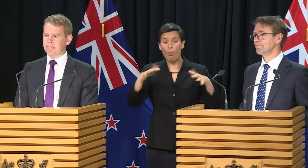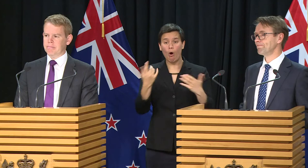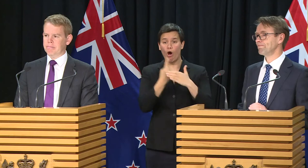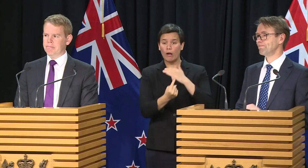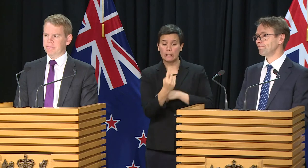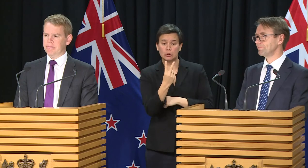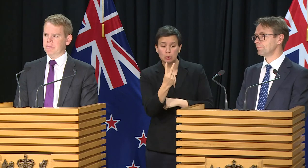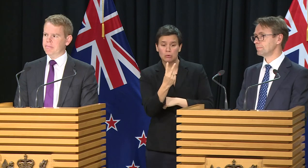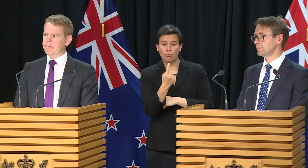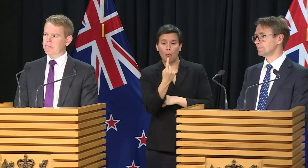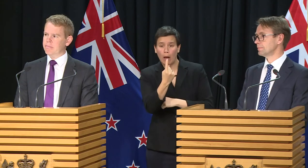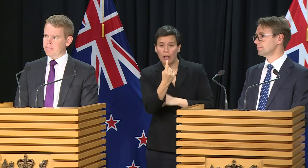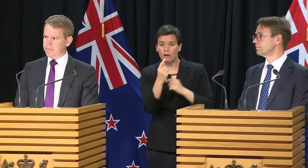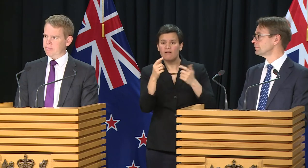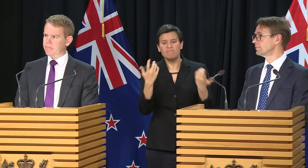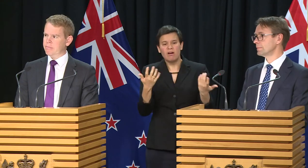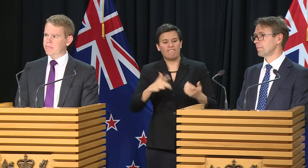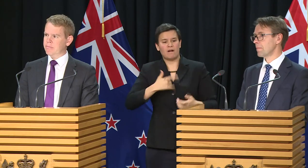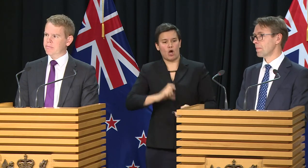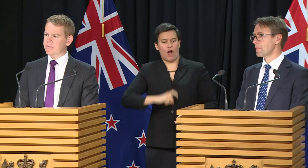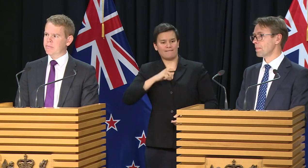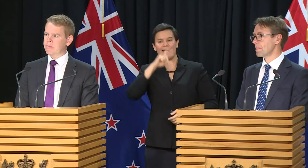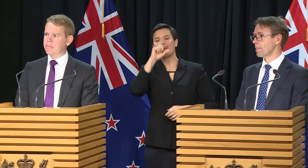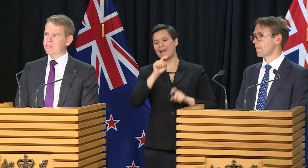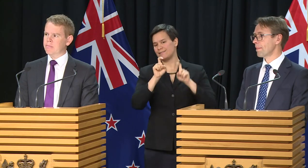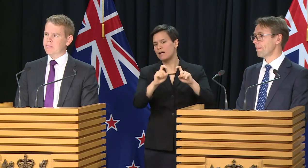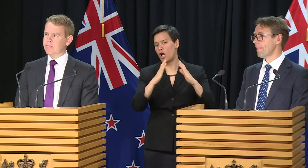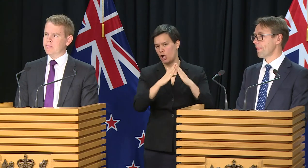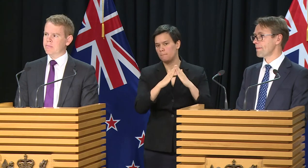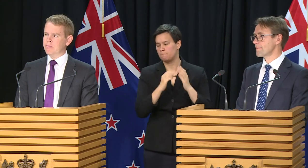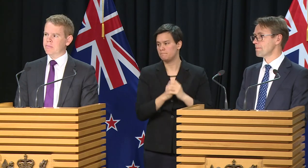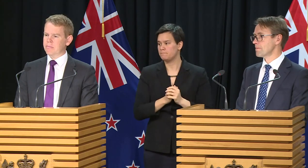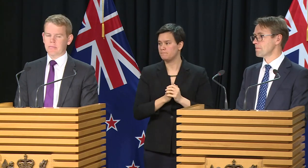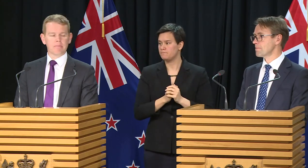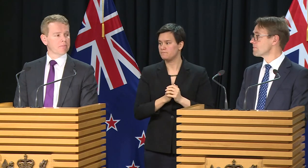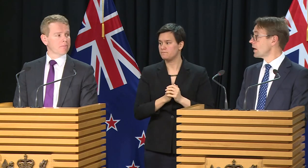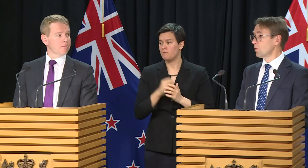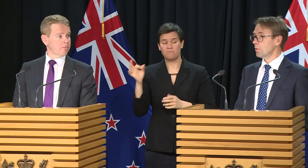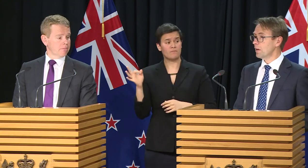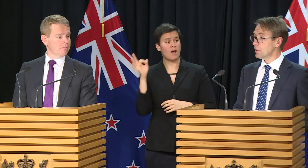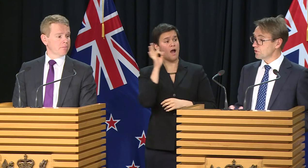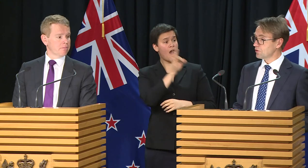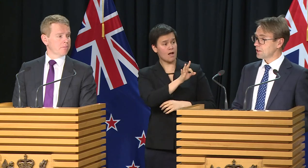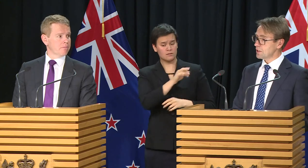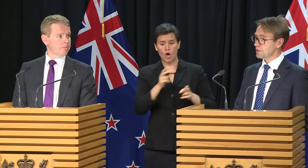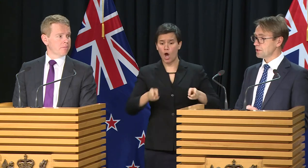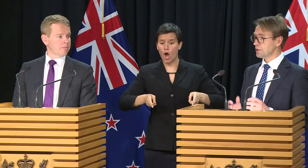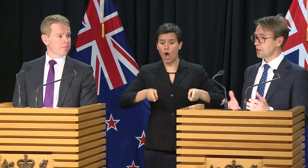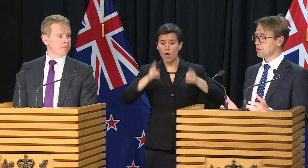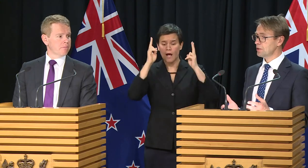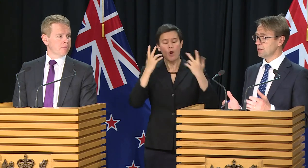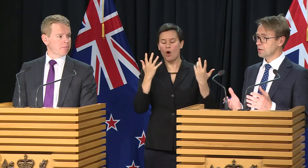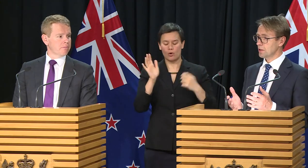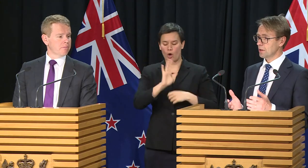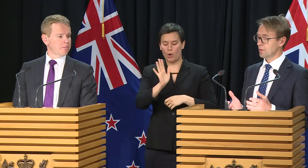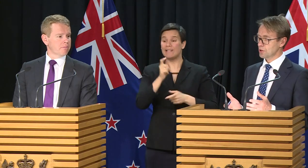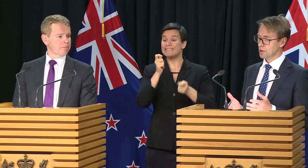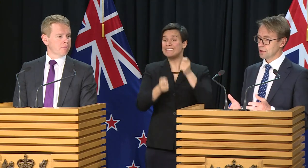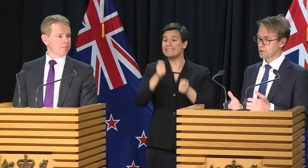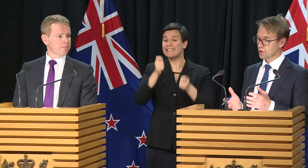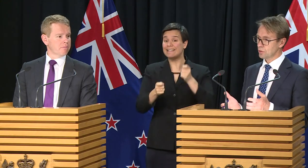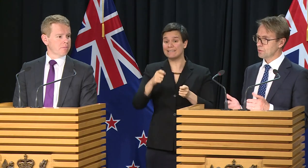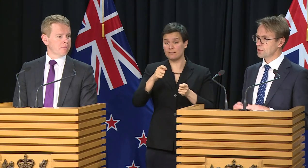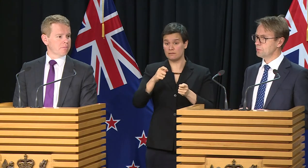No. How many testing stations are being set up in Christchurch? Well, we have the existing testing stations. There's obviously